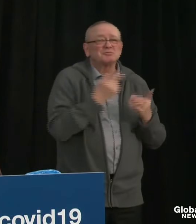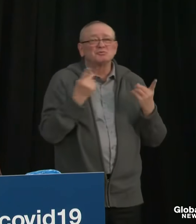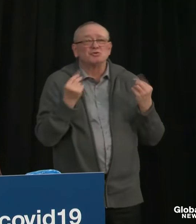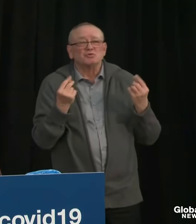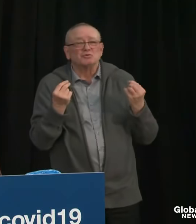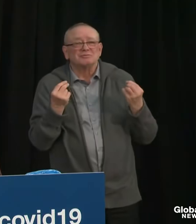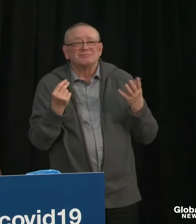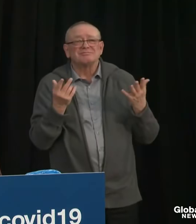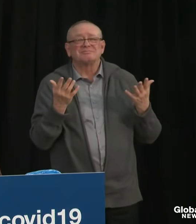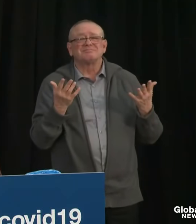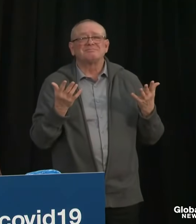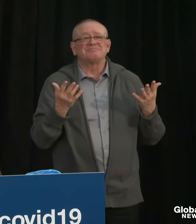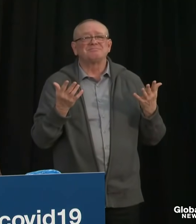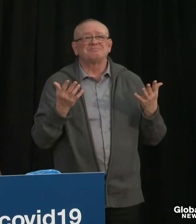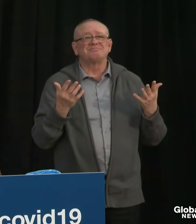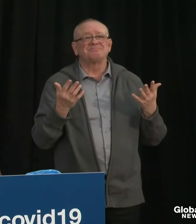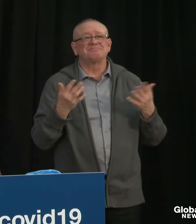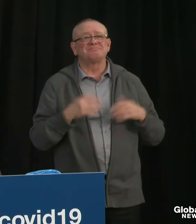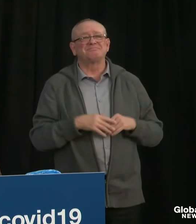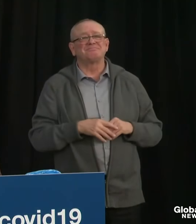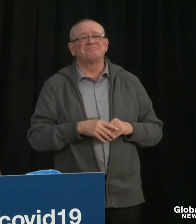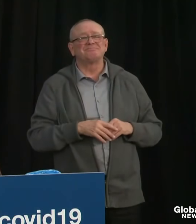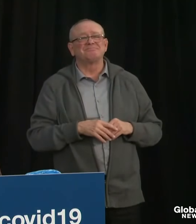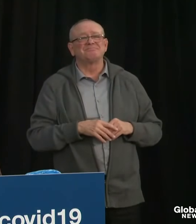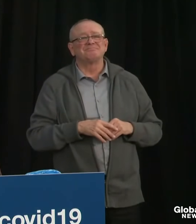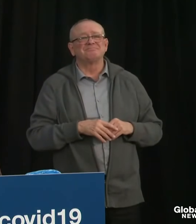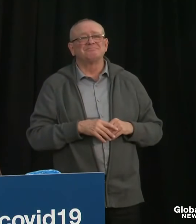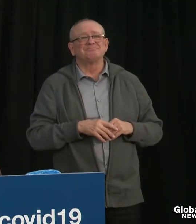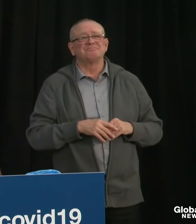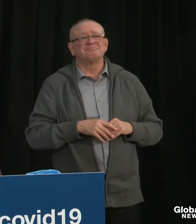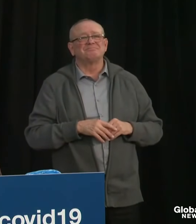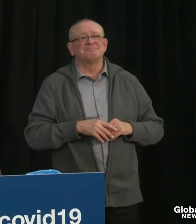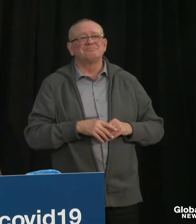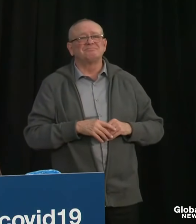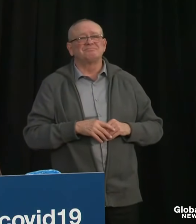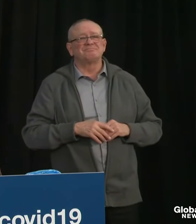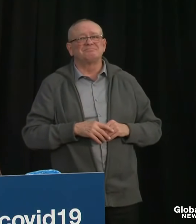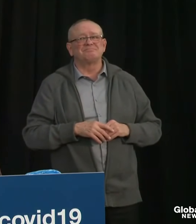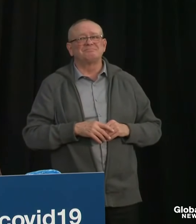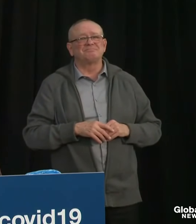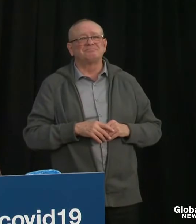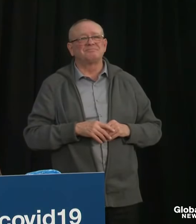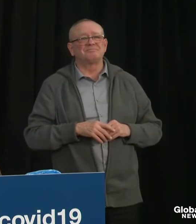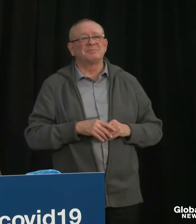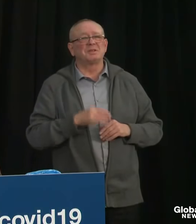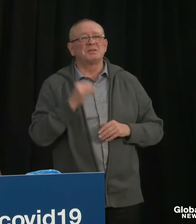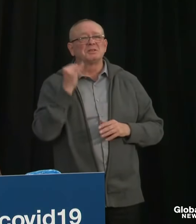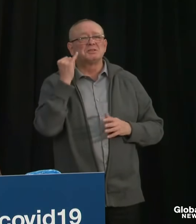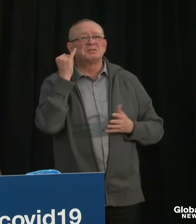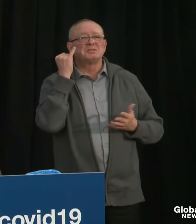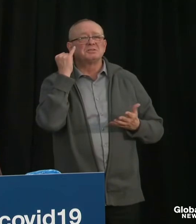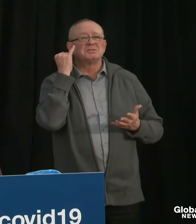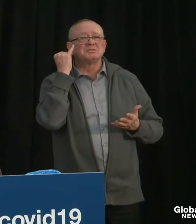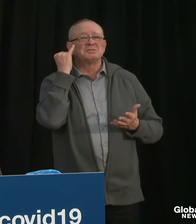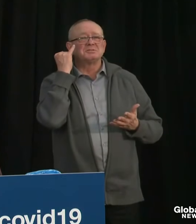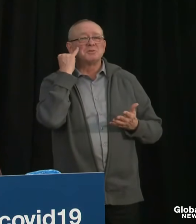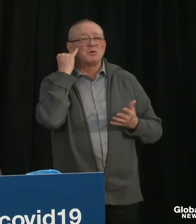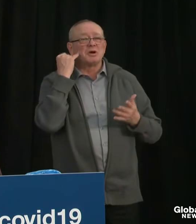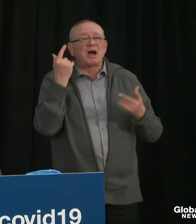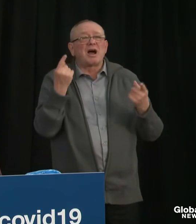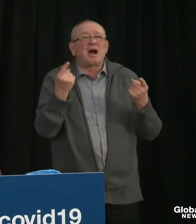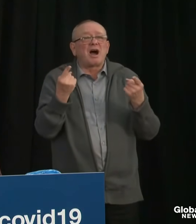considering what would you want your neighbor to do for you if something like that was happening,